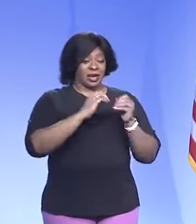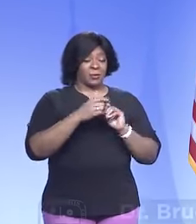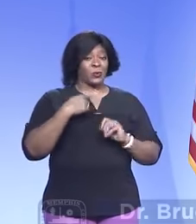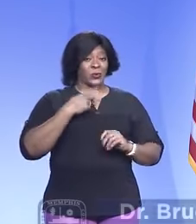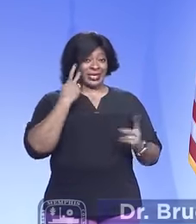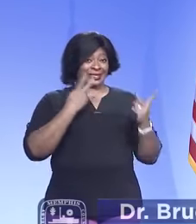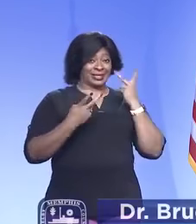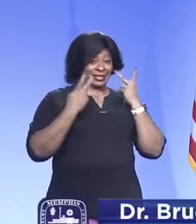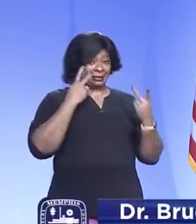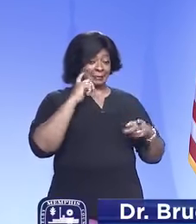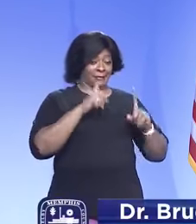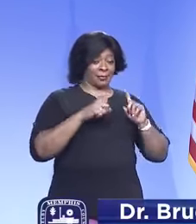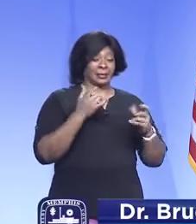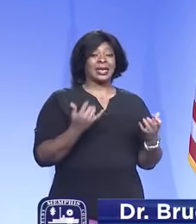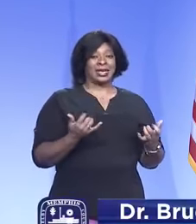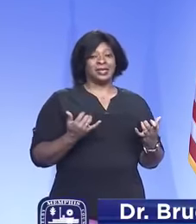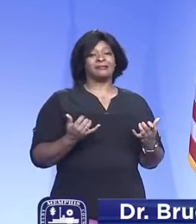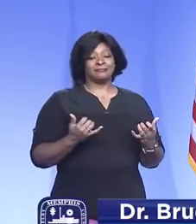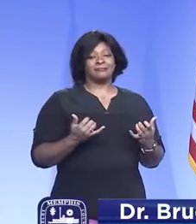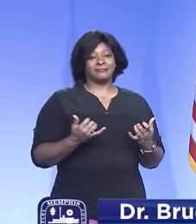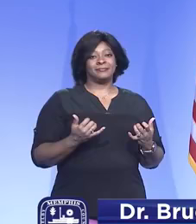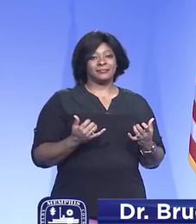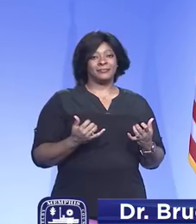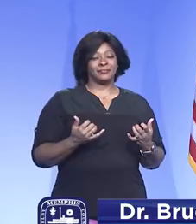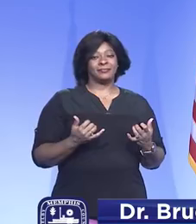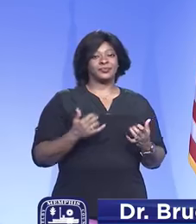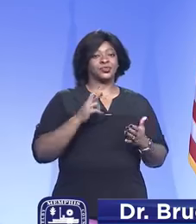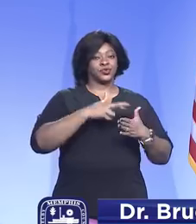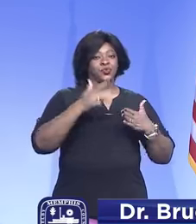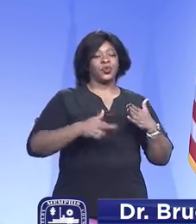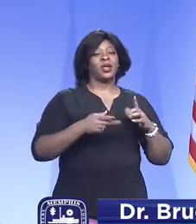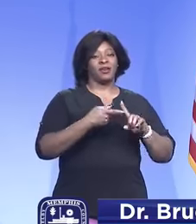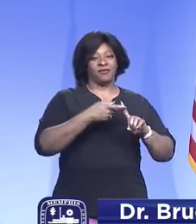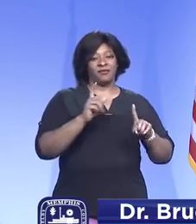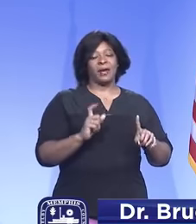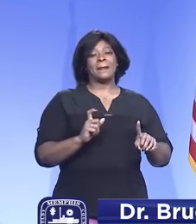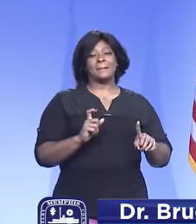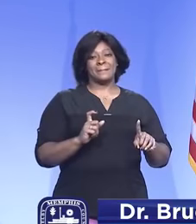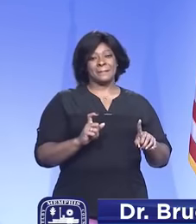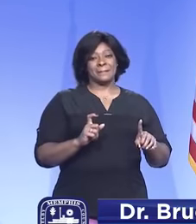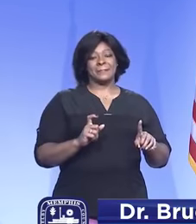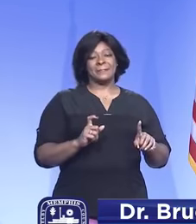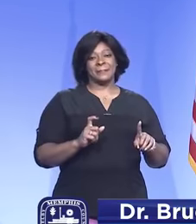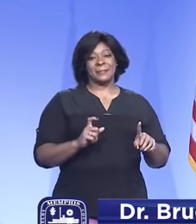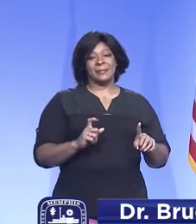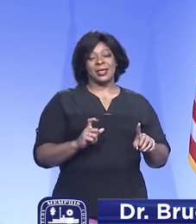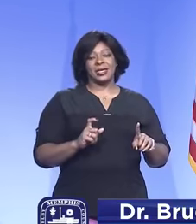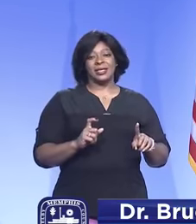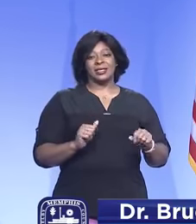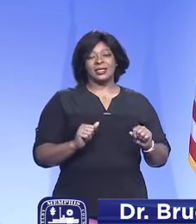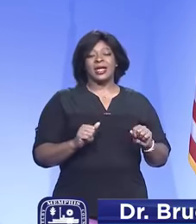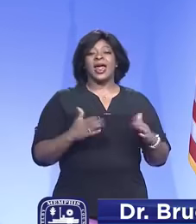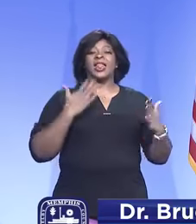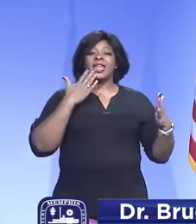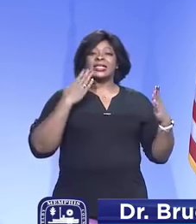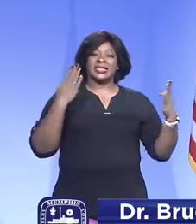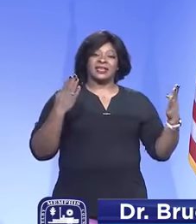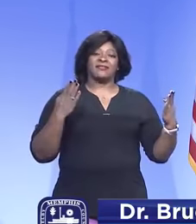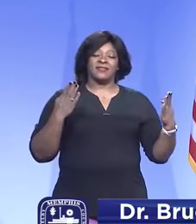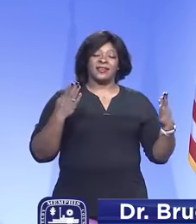are seeing now is the result of the